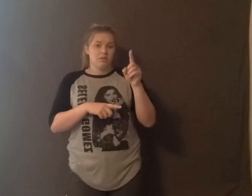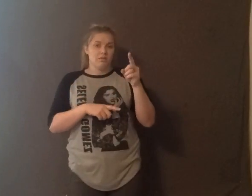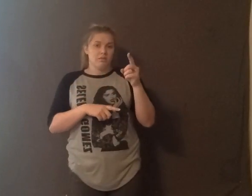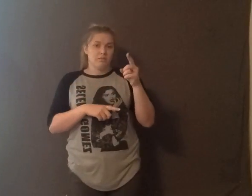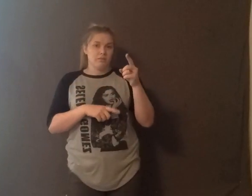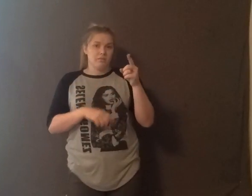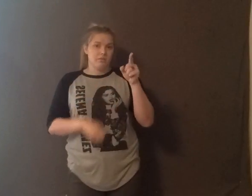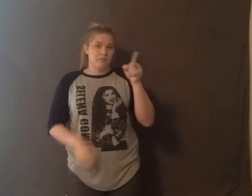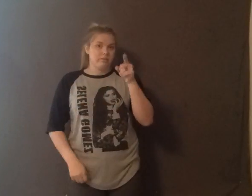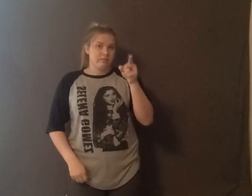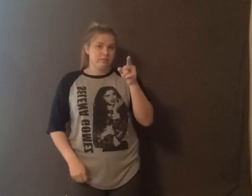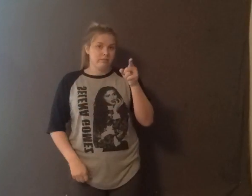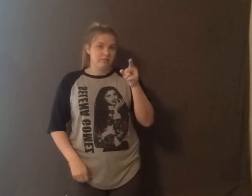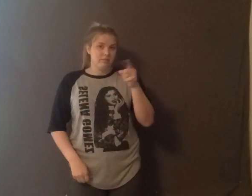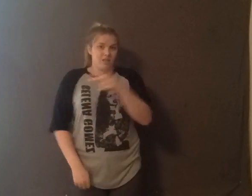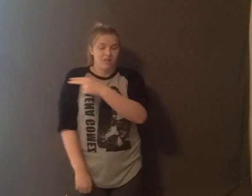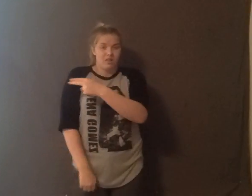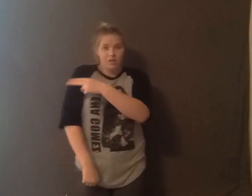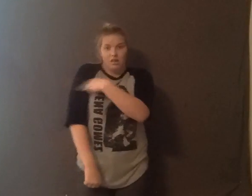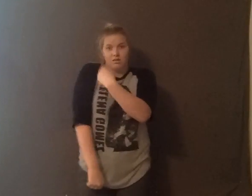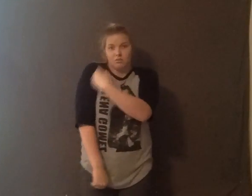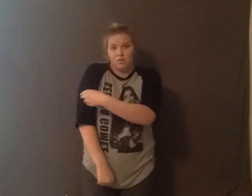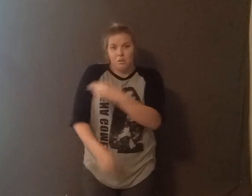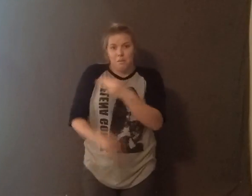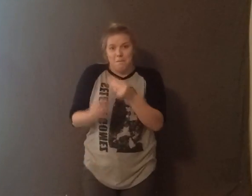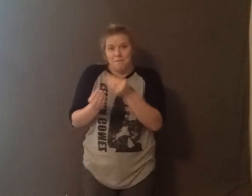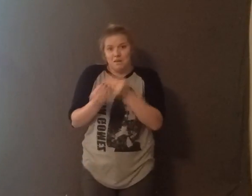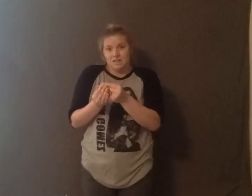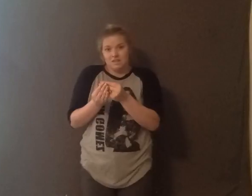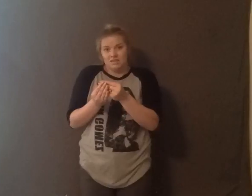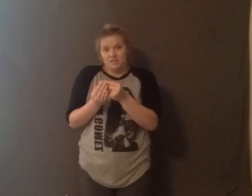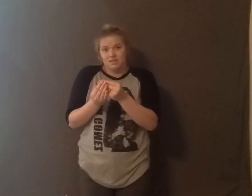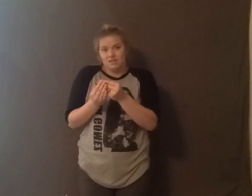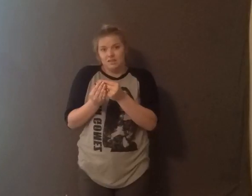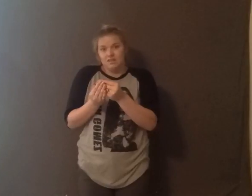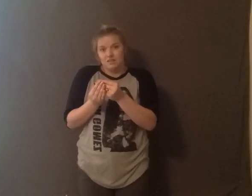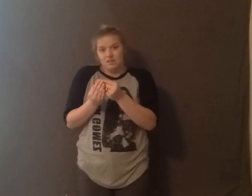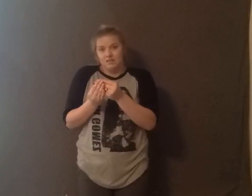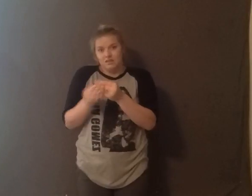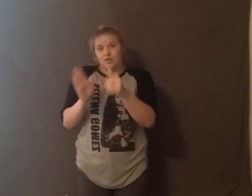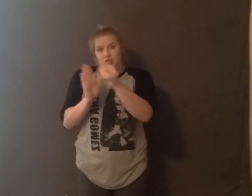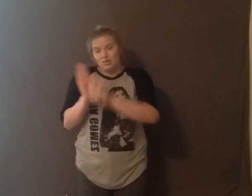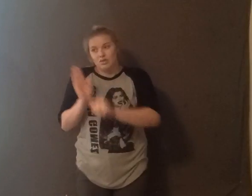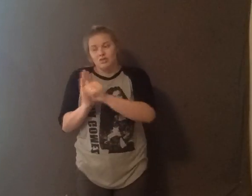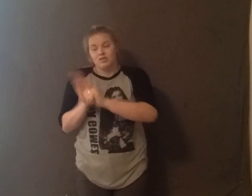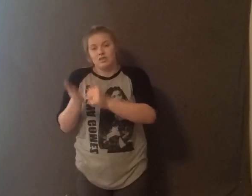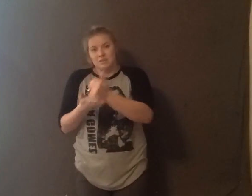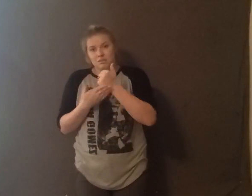does too. So we can't do anything that's going to negatively impact the hospital, so unfortunately you're not going to be able to film here today.